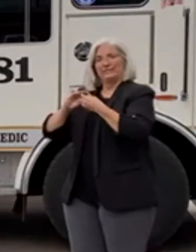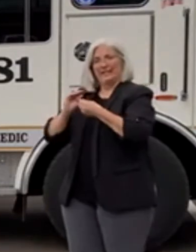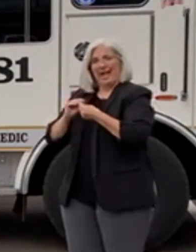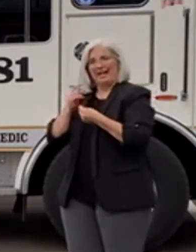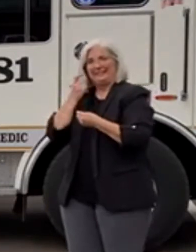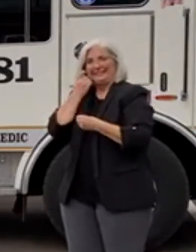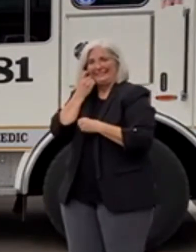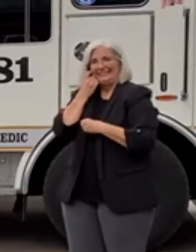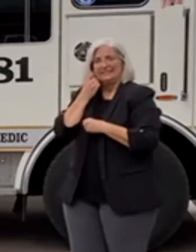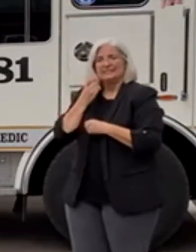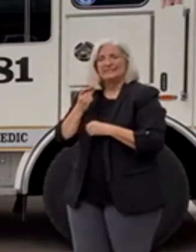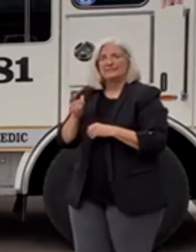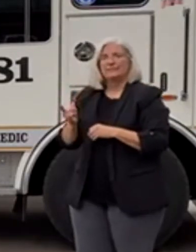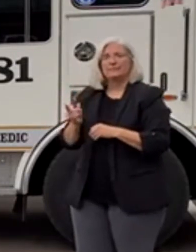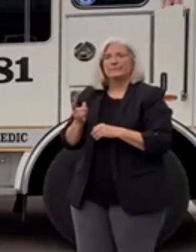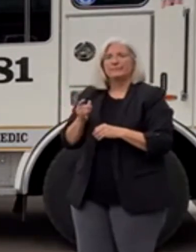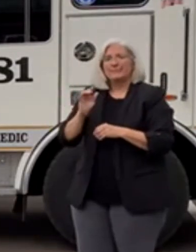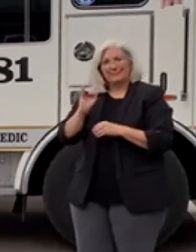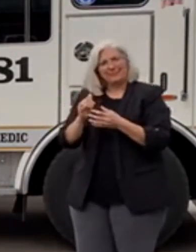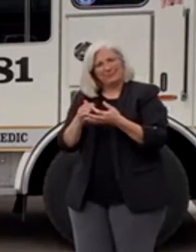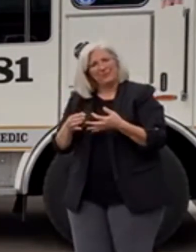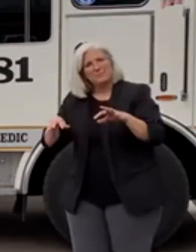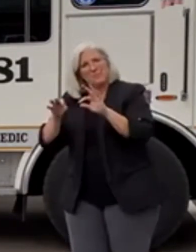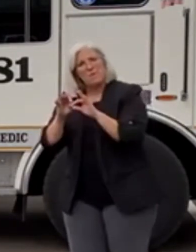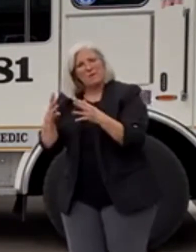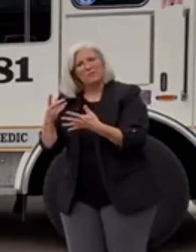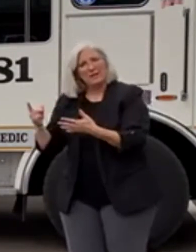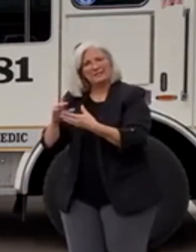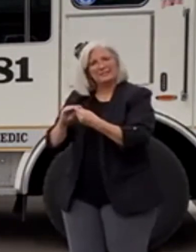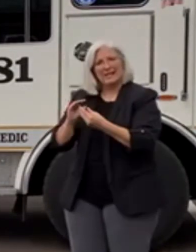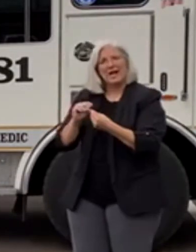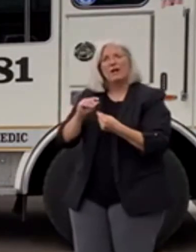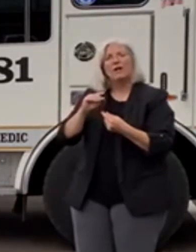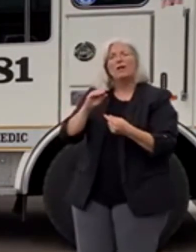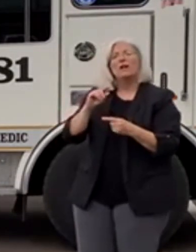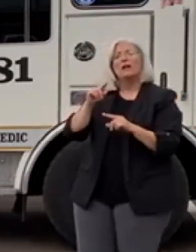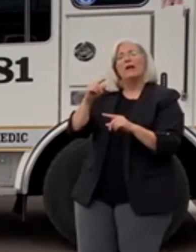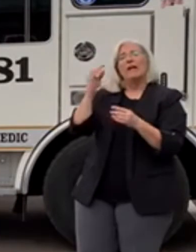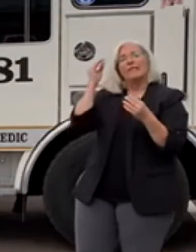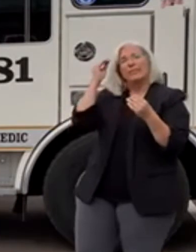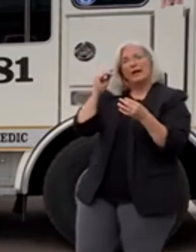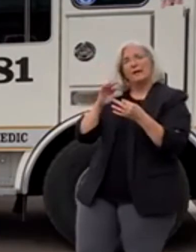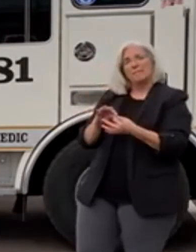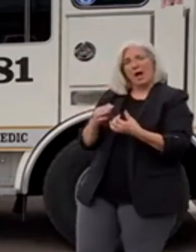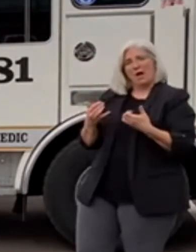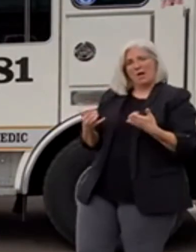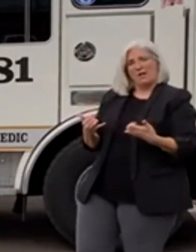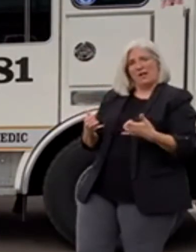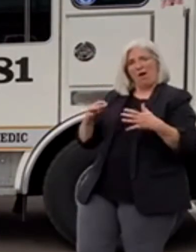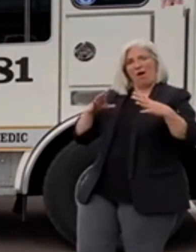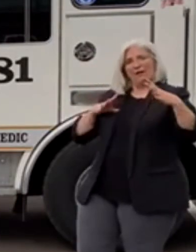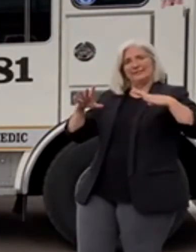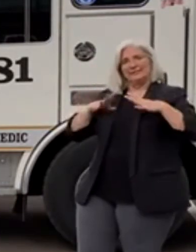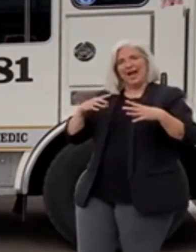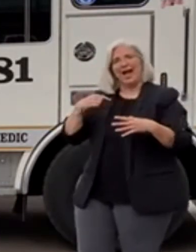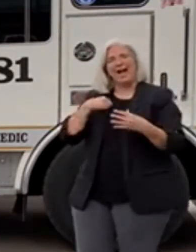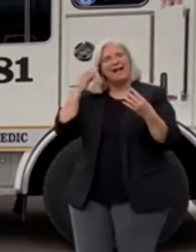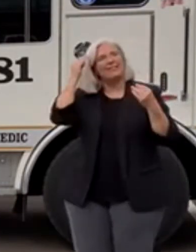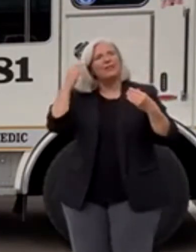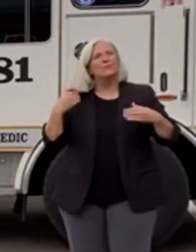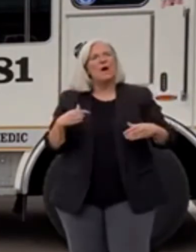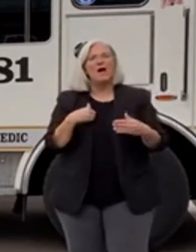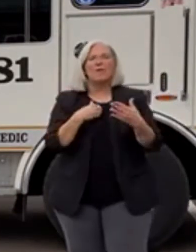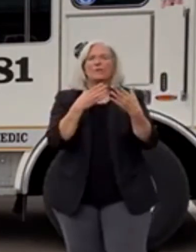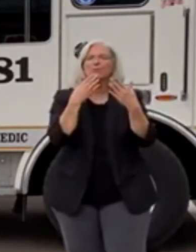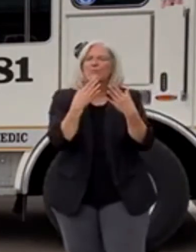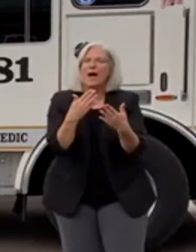critical. When we think about this holiday, at least for me, I think about gratitude. And I am so grateful